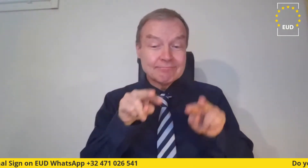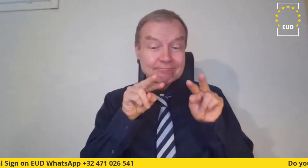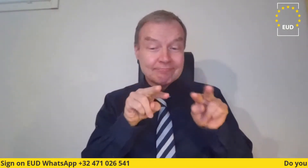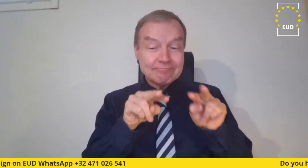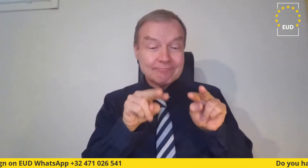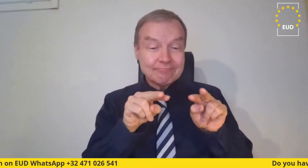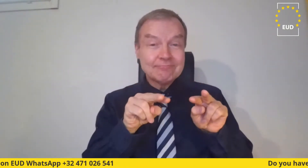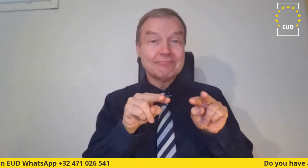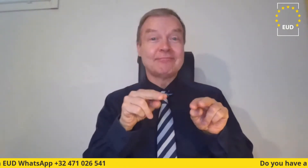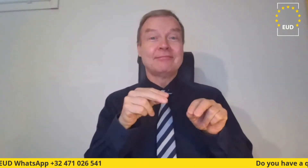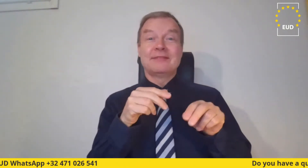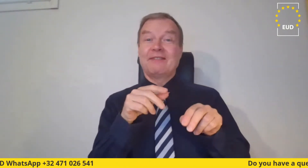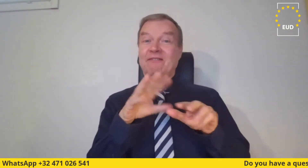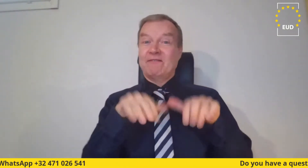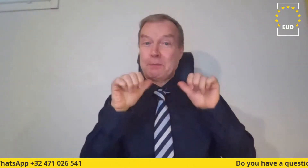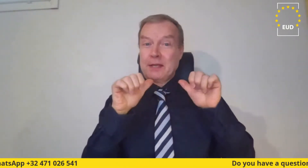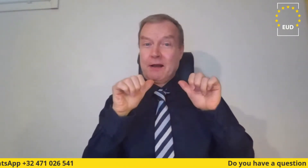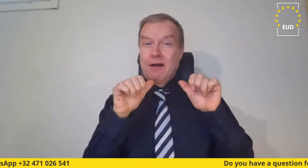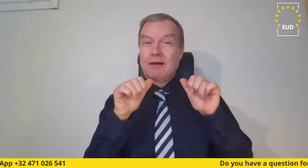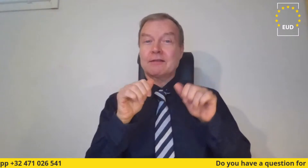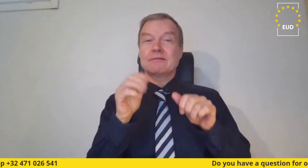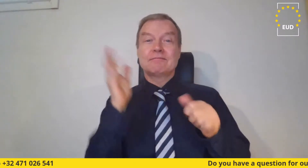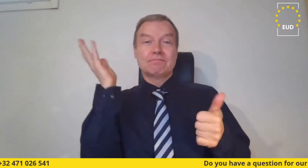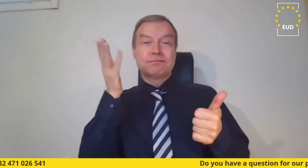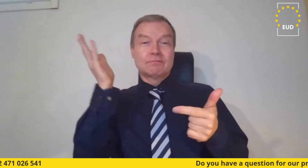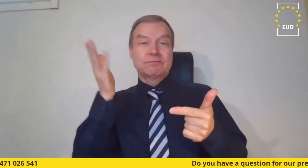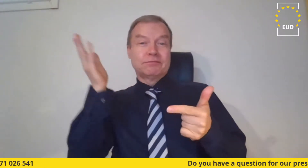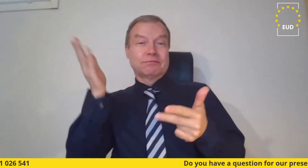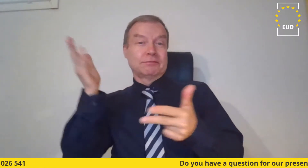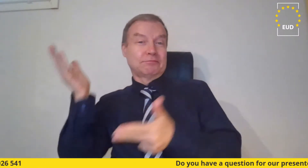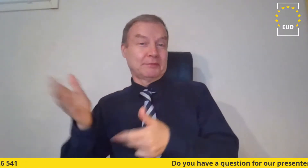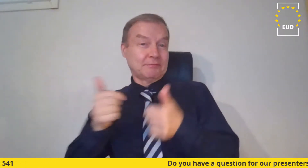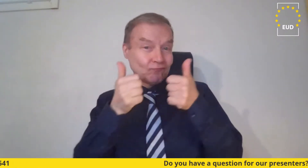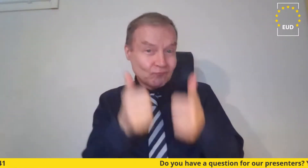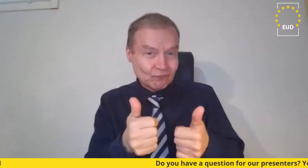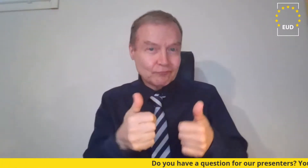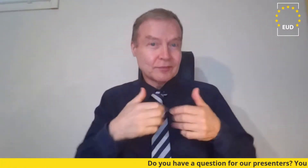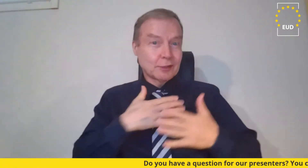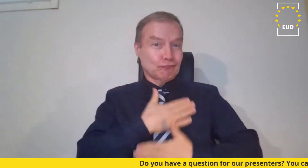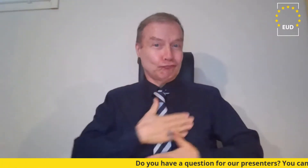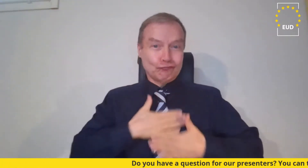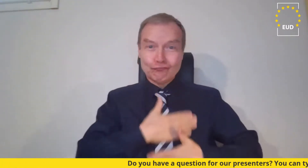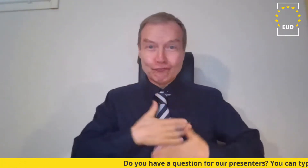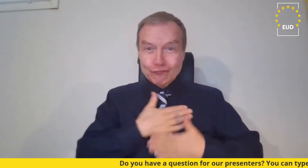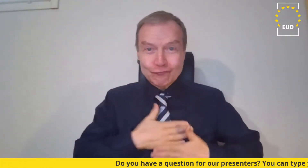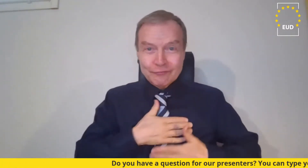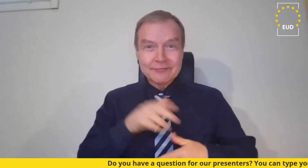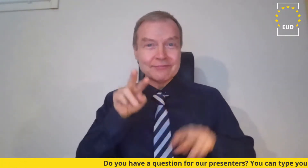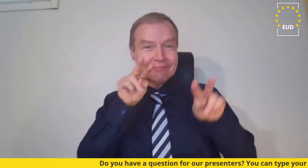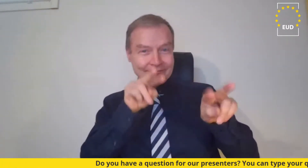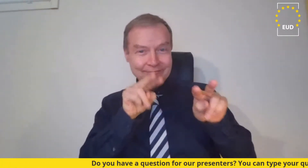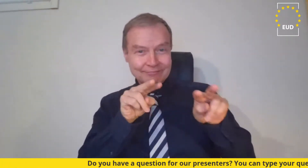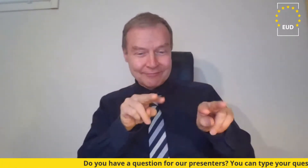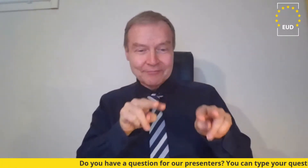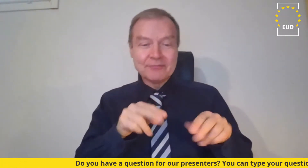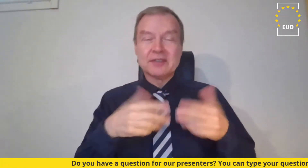All right. I wish you a very good webinar. I hope you enjoy our three presentations.